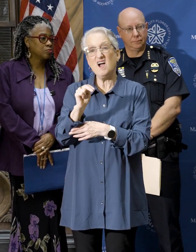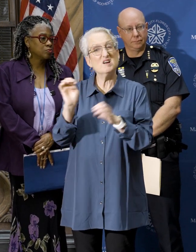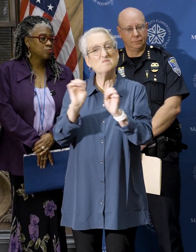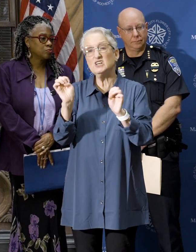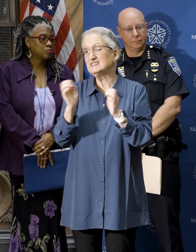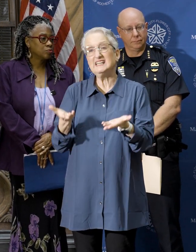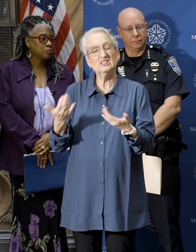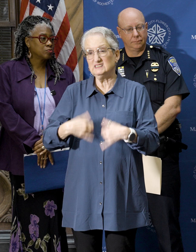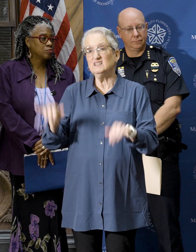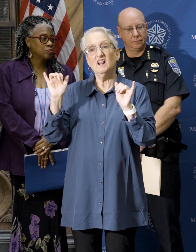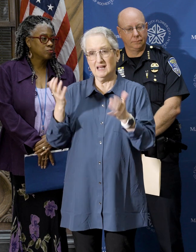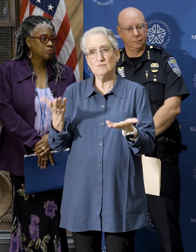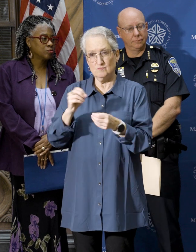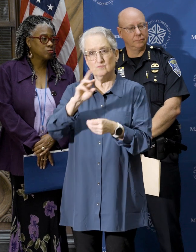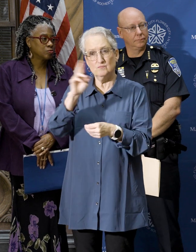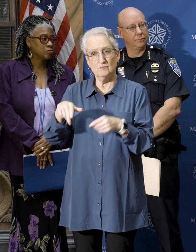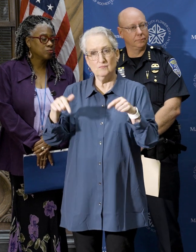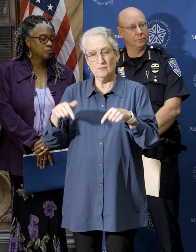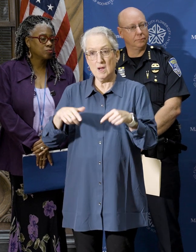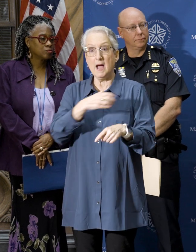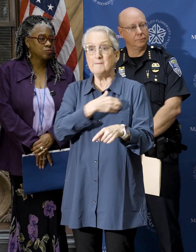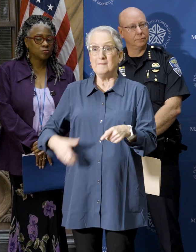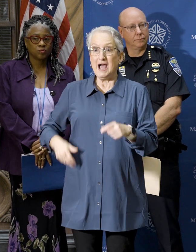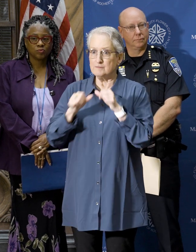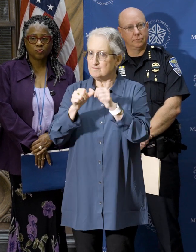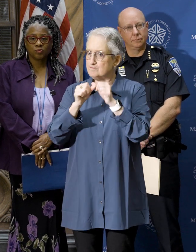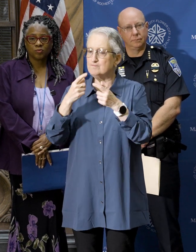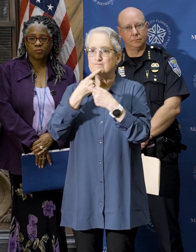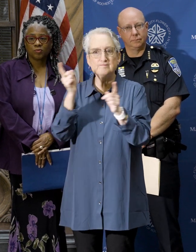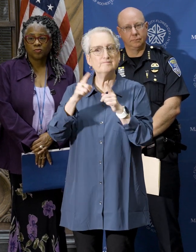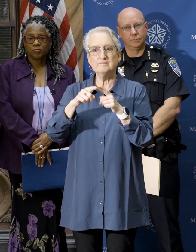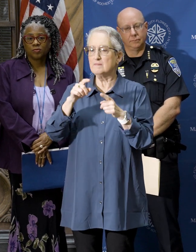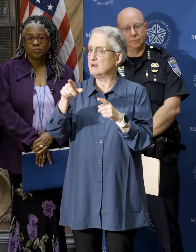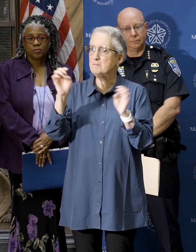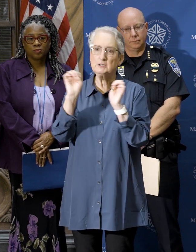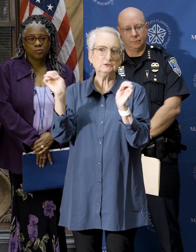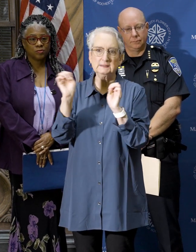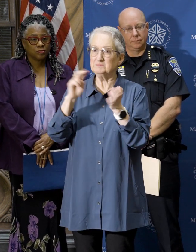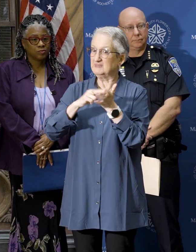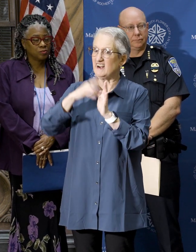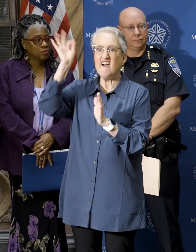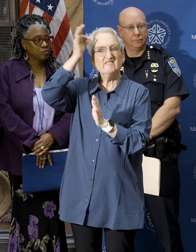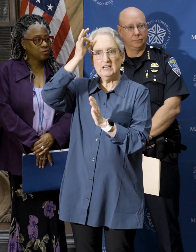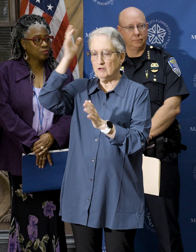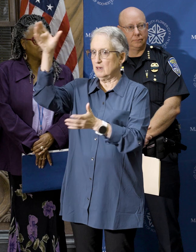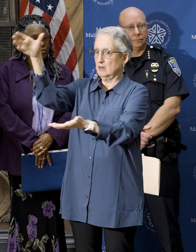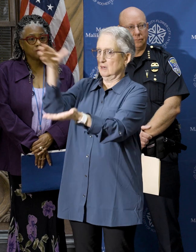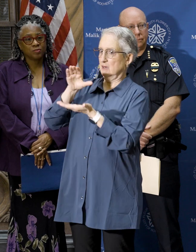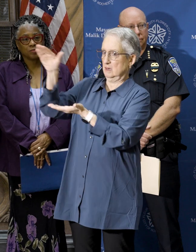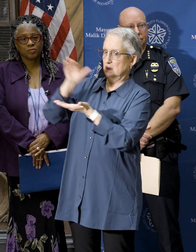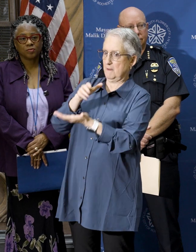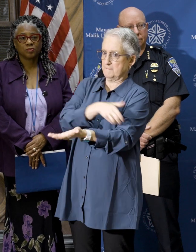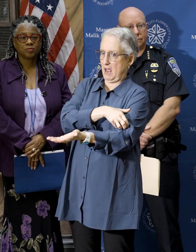The mayor continues to proclaim that emergency, which gives him unique powers to ensure that places of assembly that get